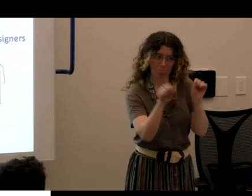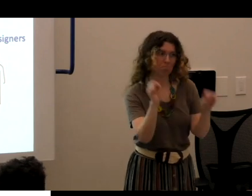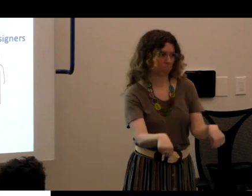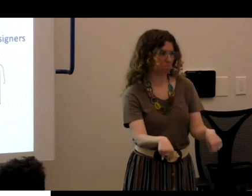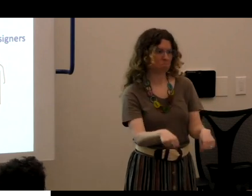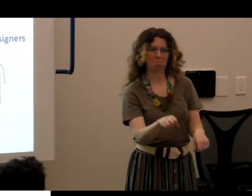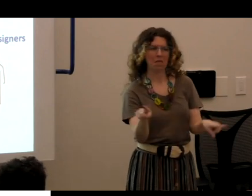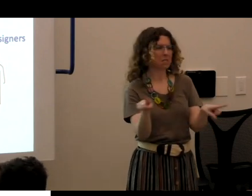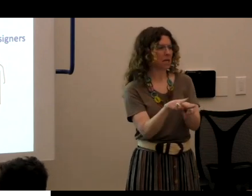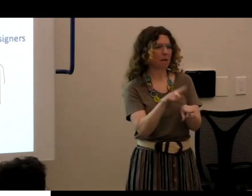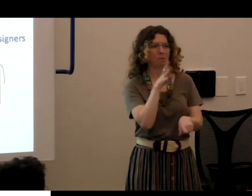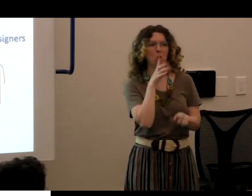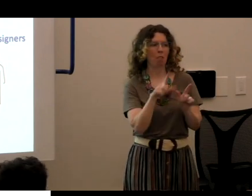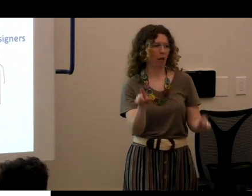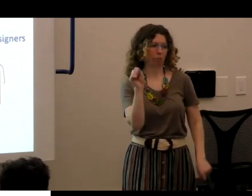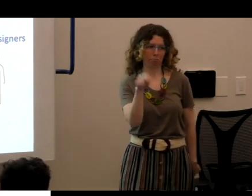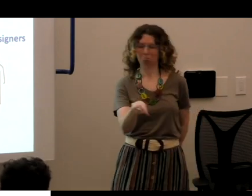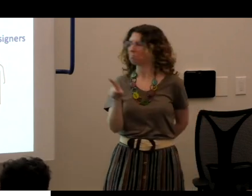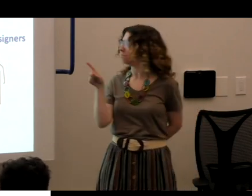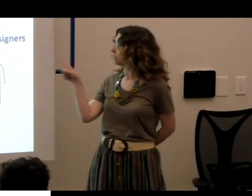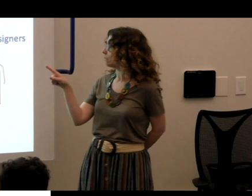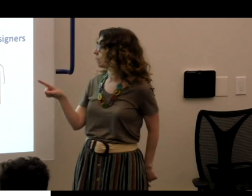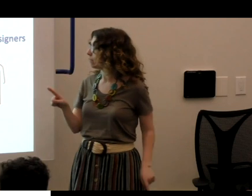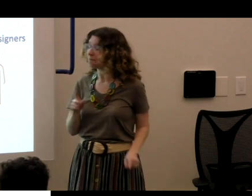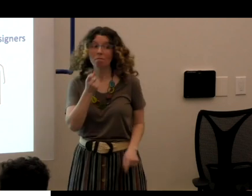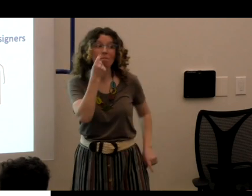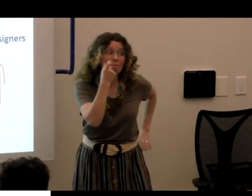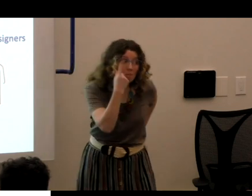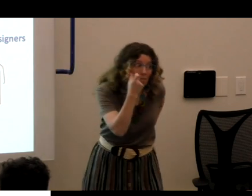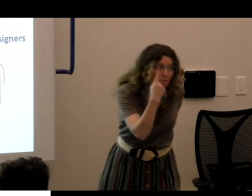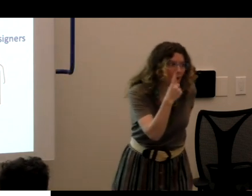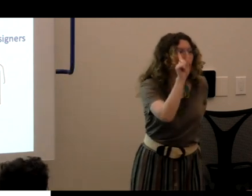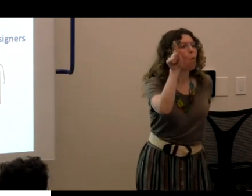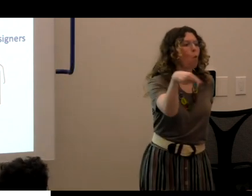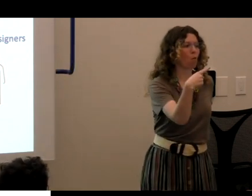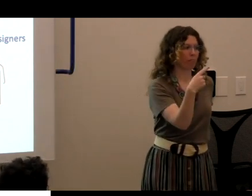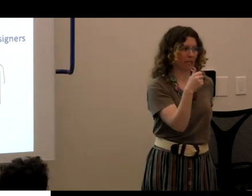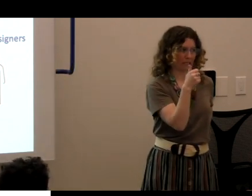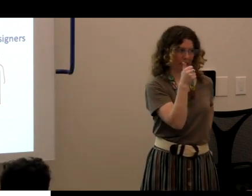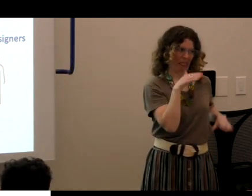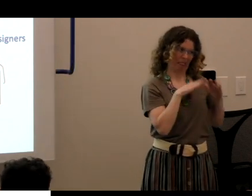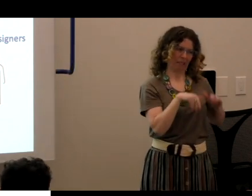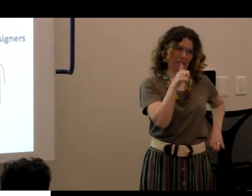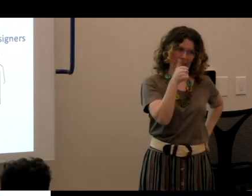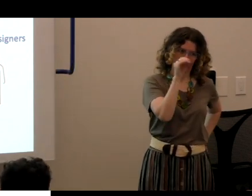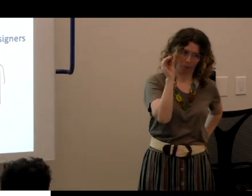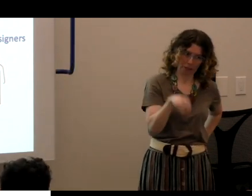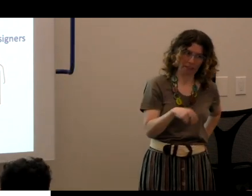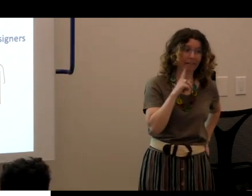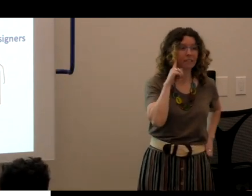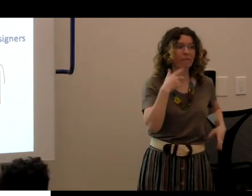we acquire that language from birth, that is entirely possible the same way as a spoken language is. However,